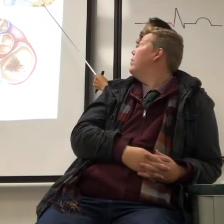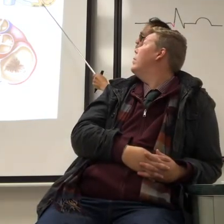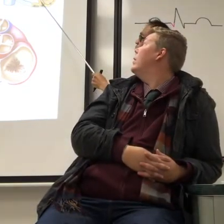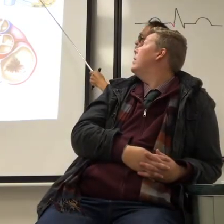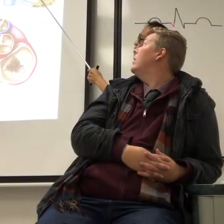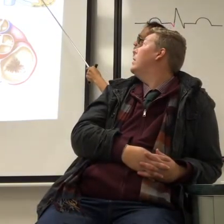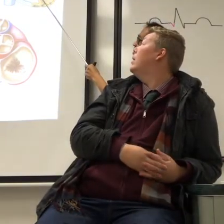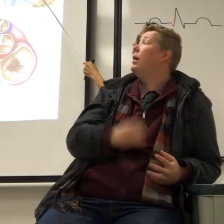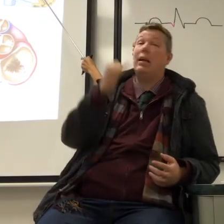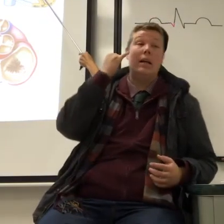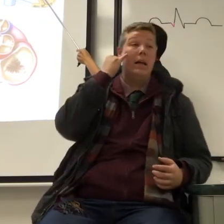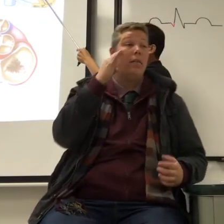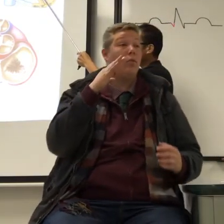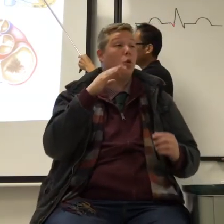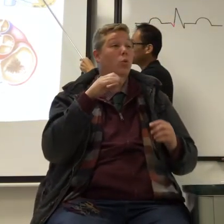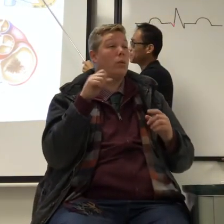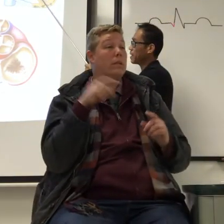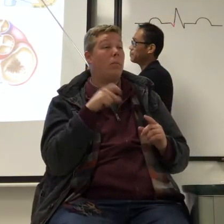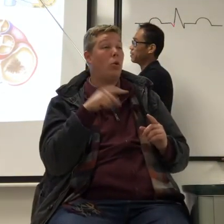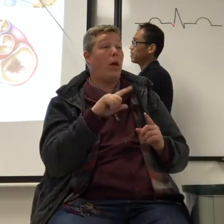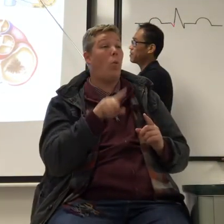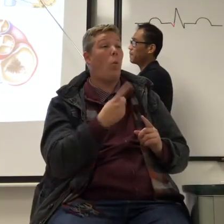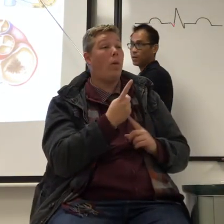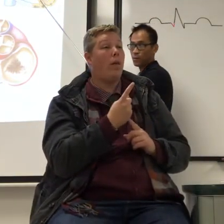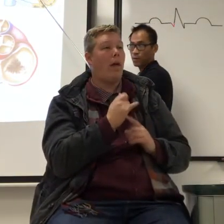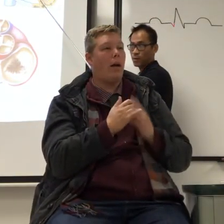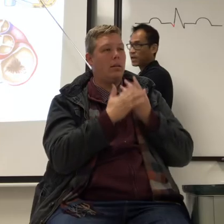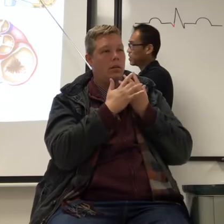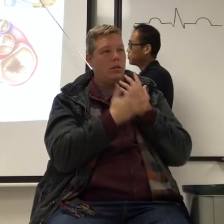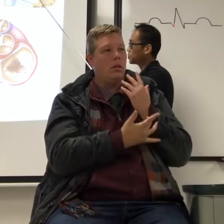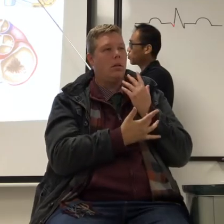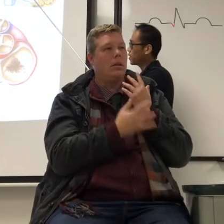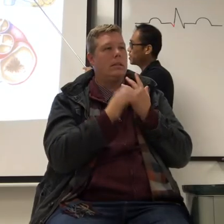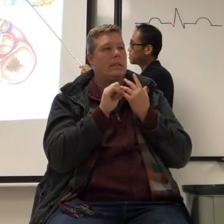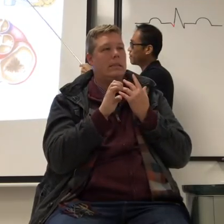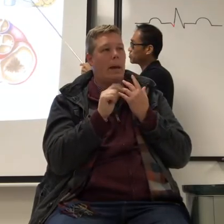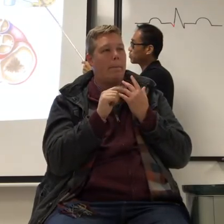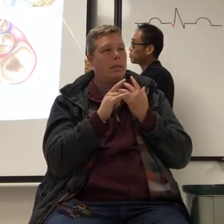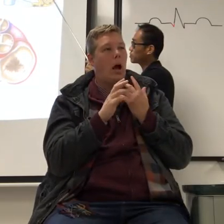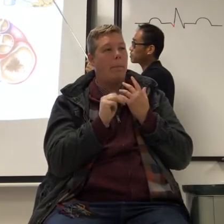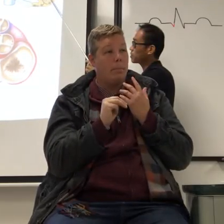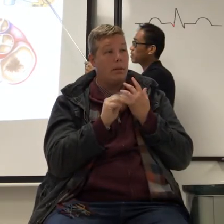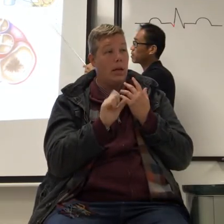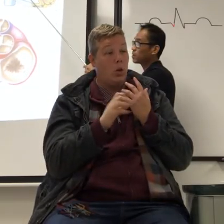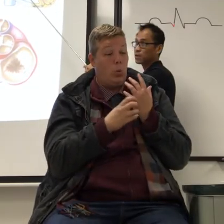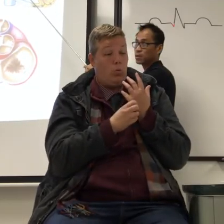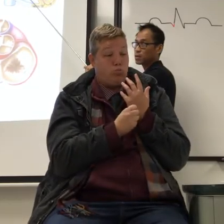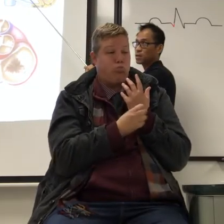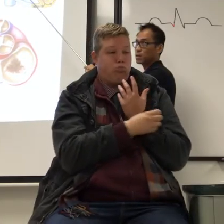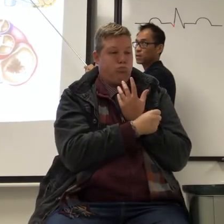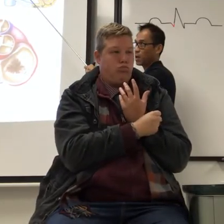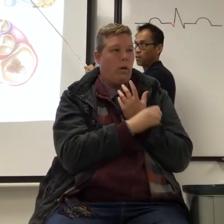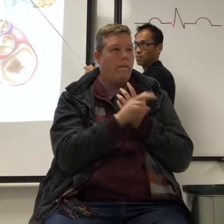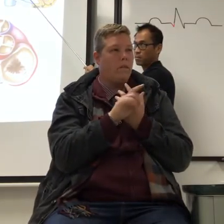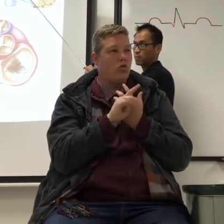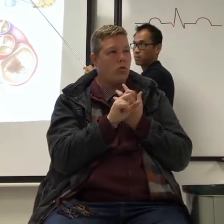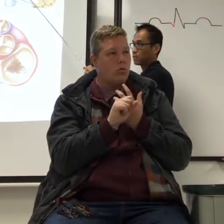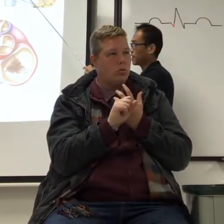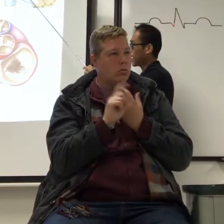If you stimulate only the septum in the middle, can you squeeze the ventricles?